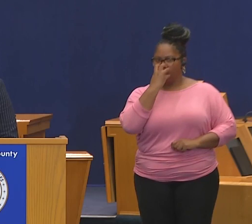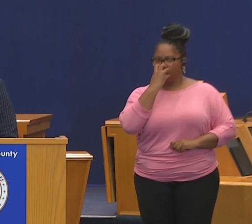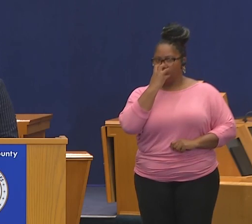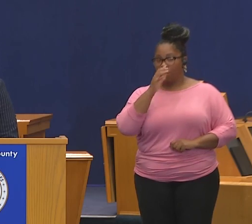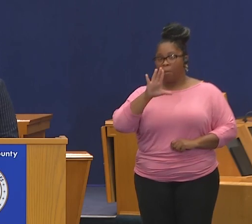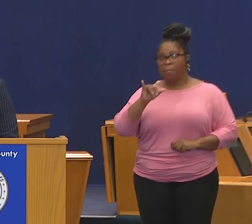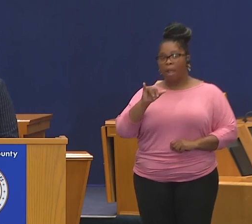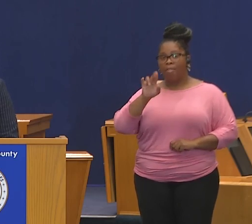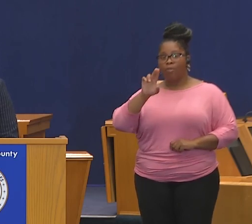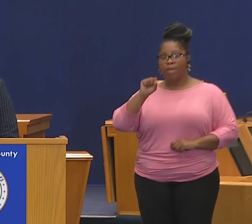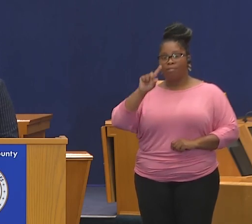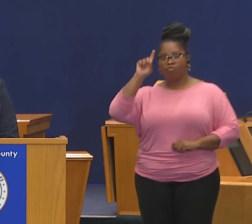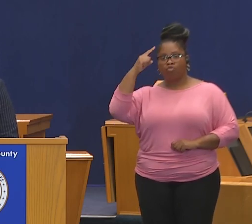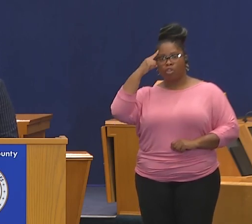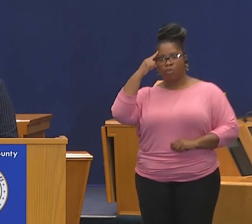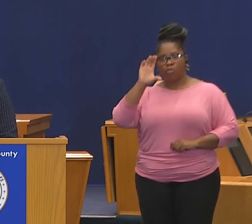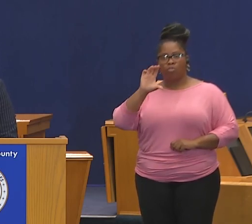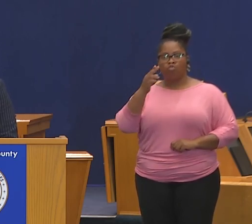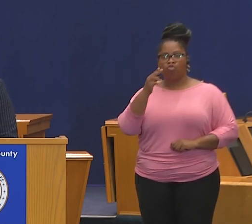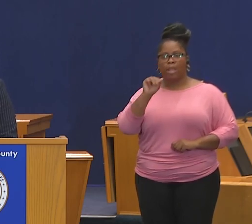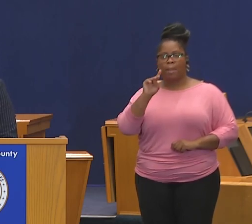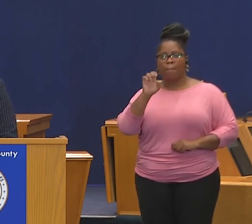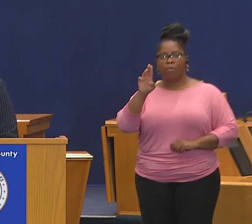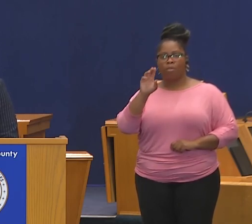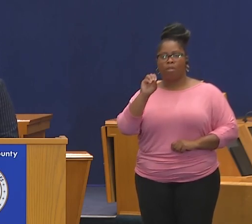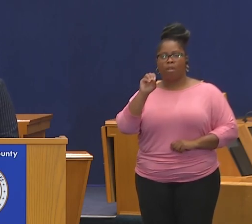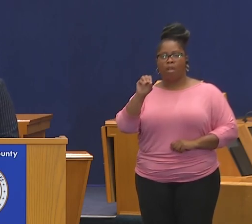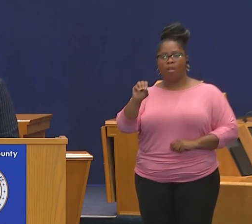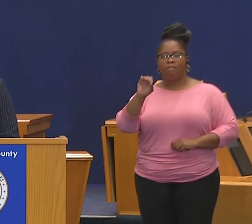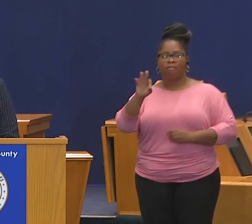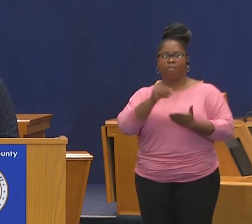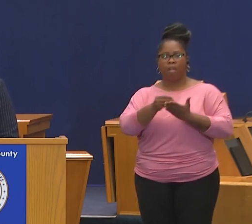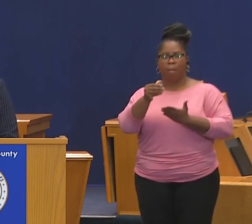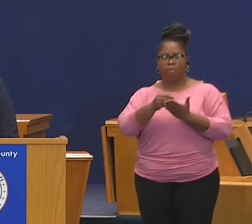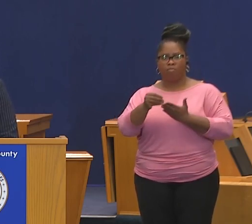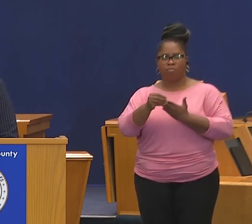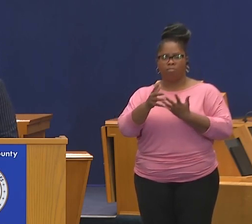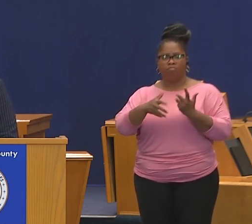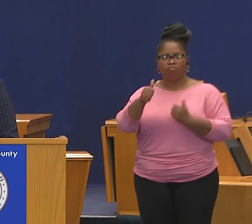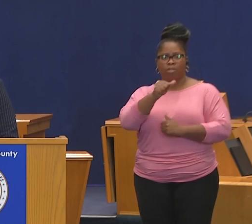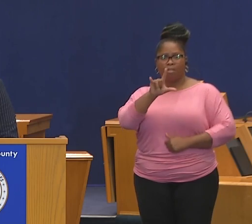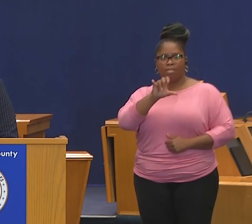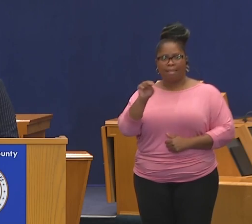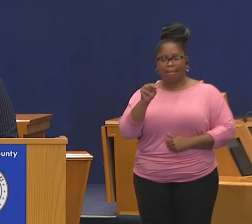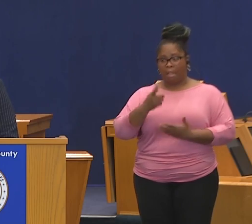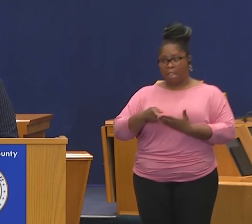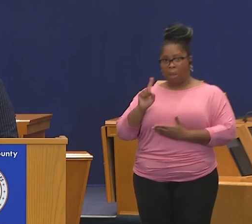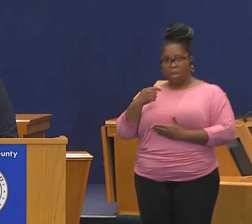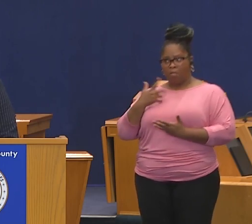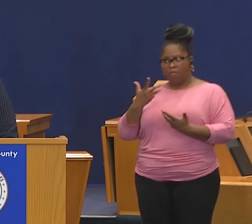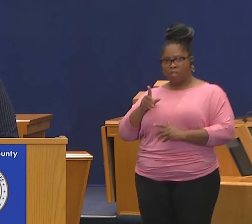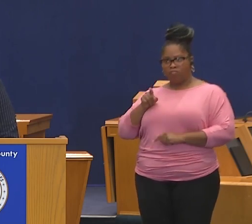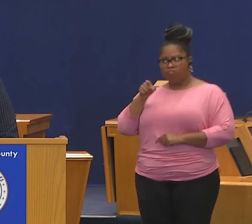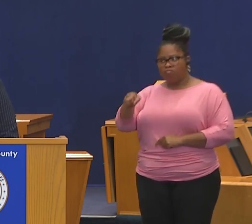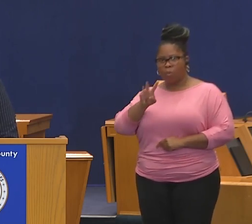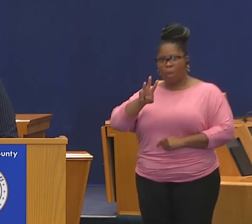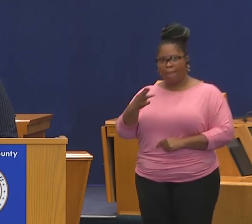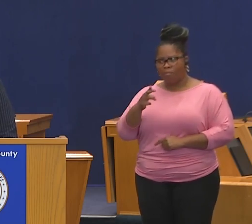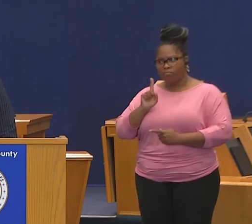Chamber of Commerce President Lin. I was proud to greet the donors at our county warehouse last week and thank them for